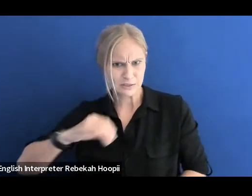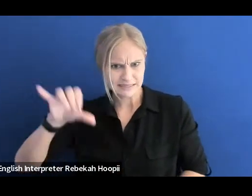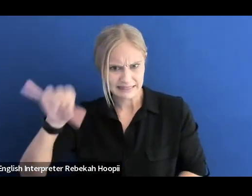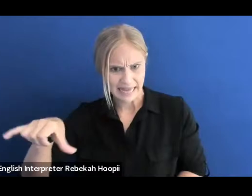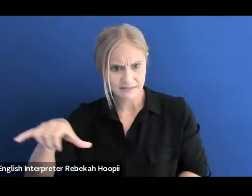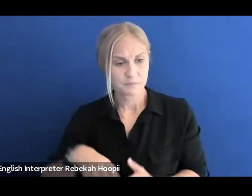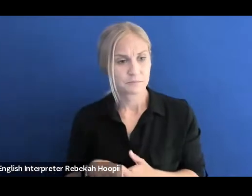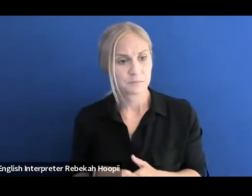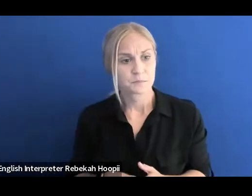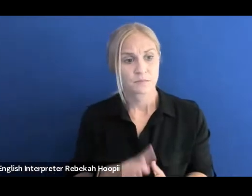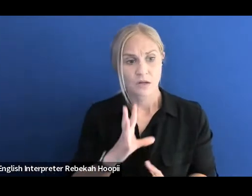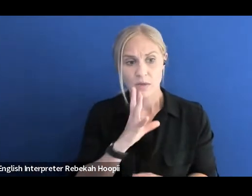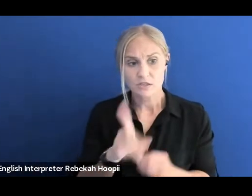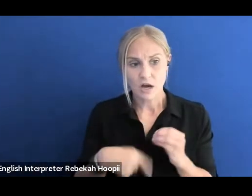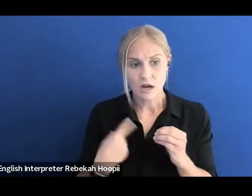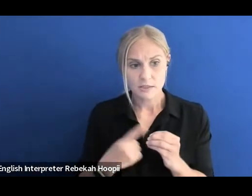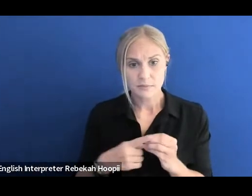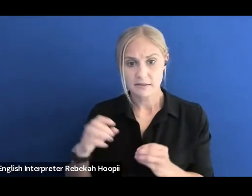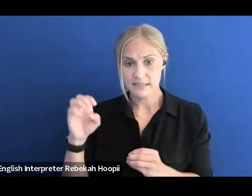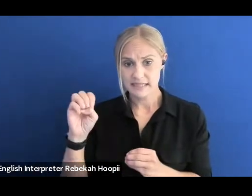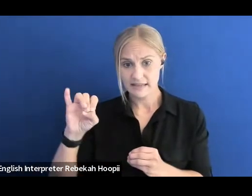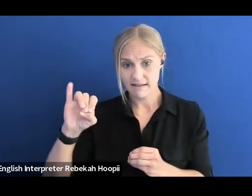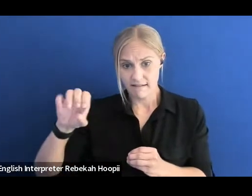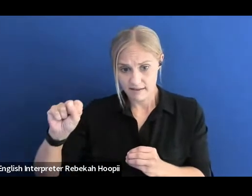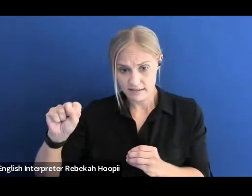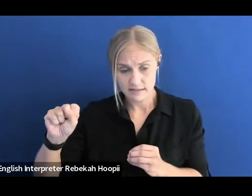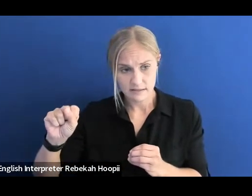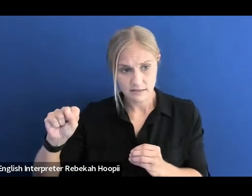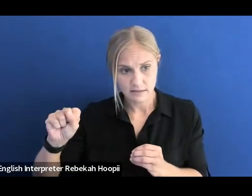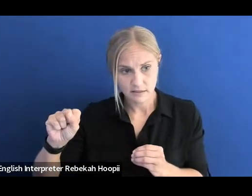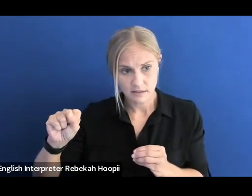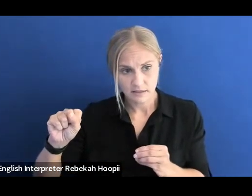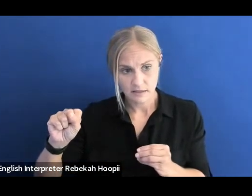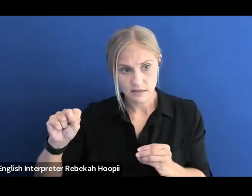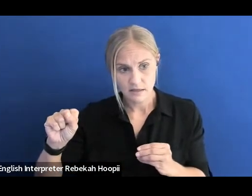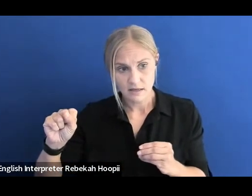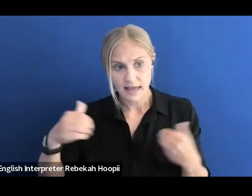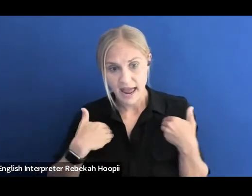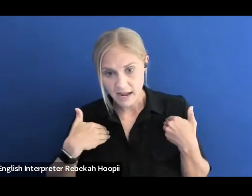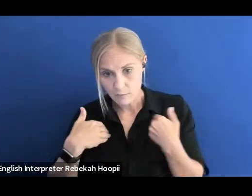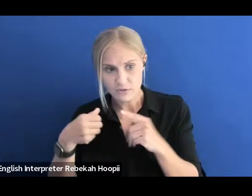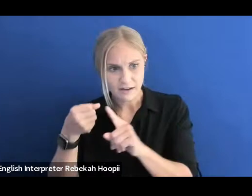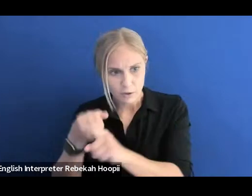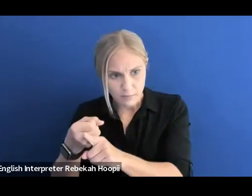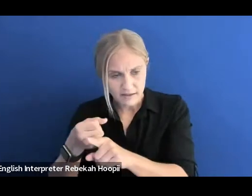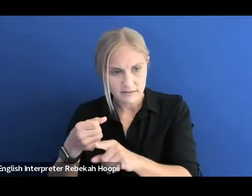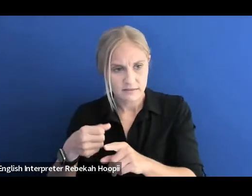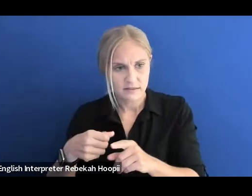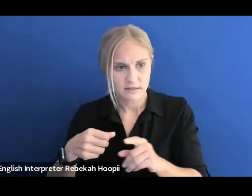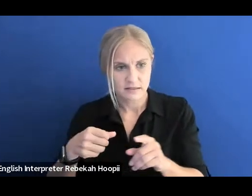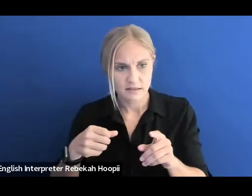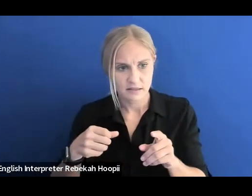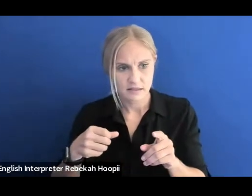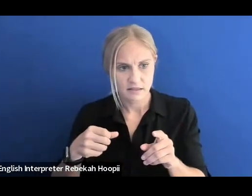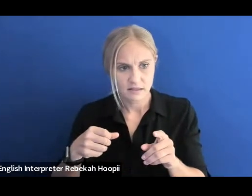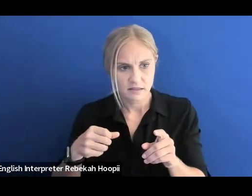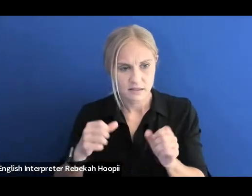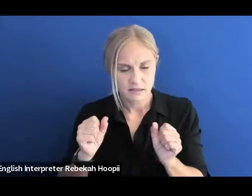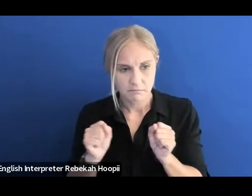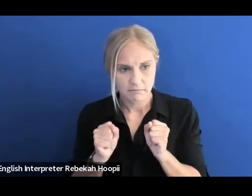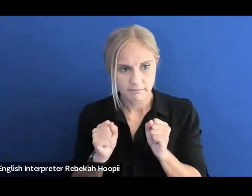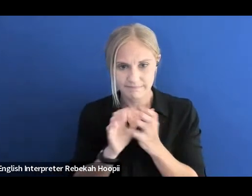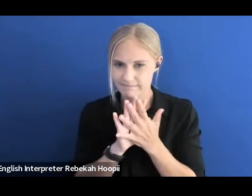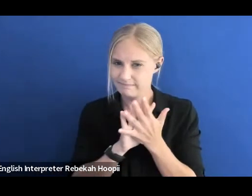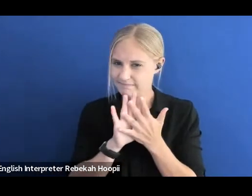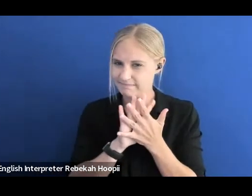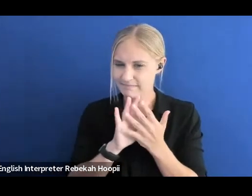You know, we talk about, you know, EIS, you know, the mammals that are impacting, like, can we maybe include the human mammals and the